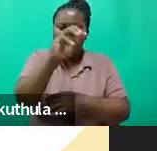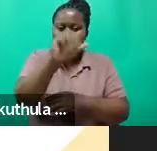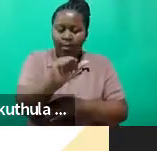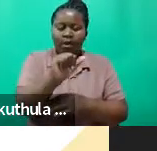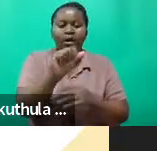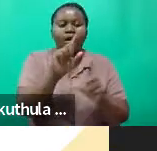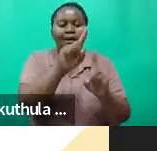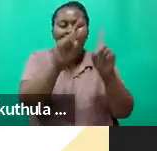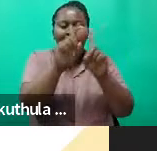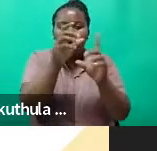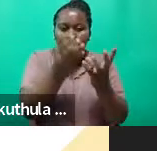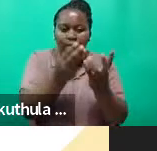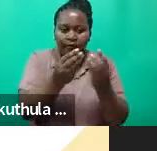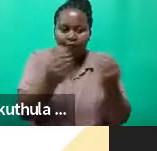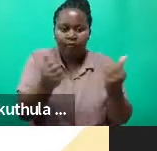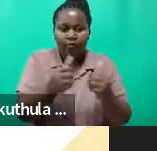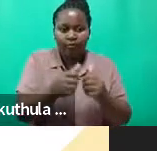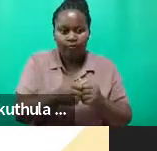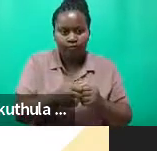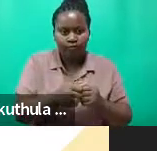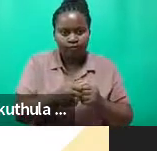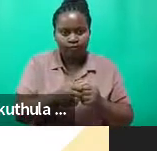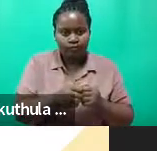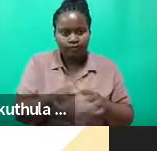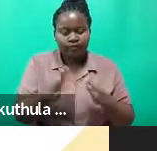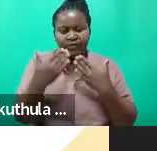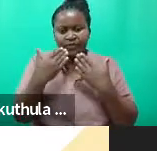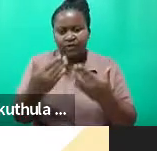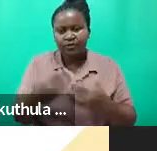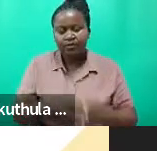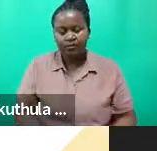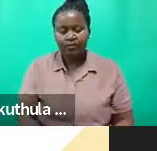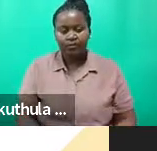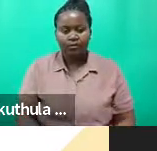will move on to Prashant. Thank you.